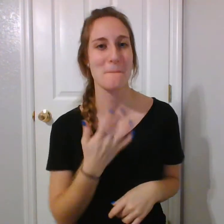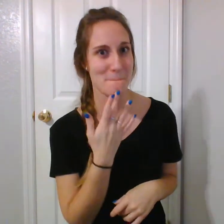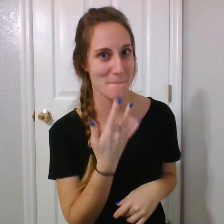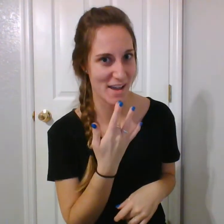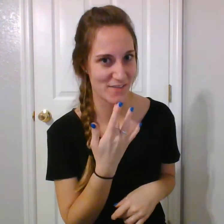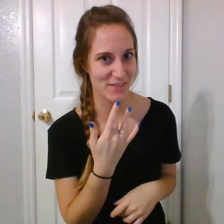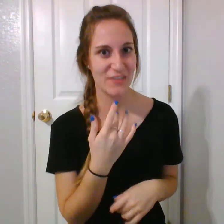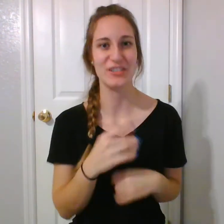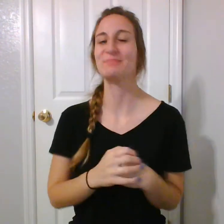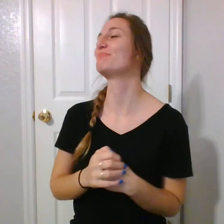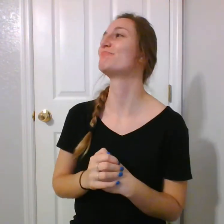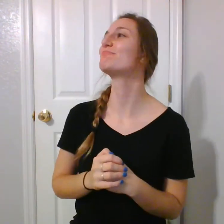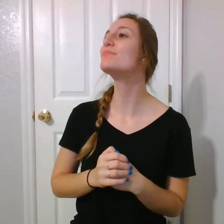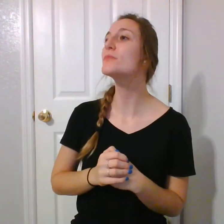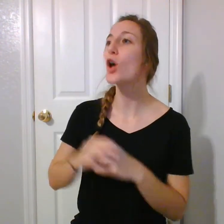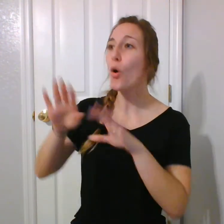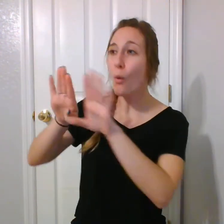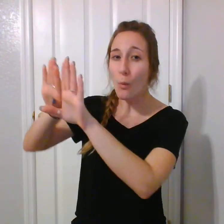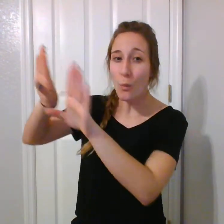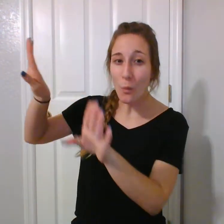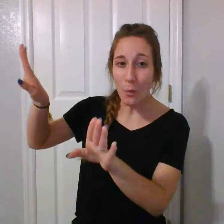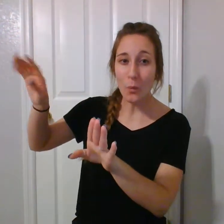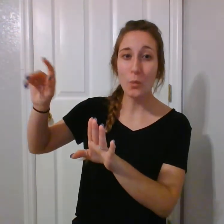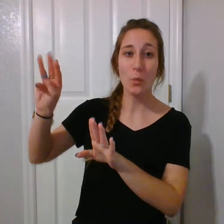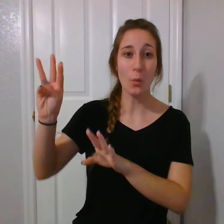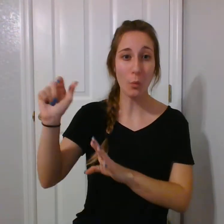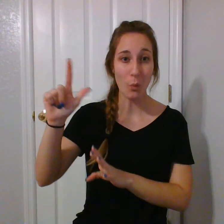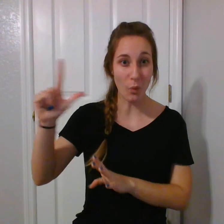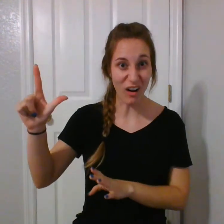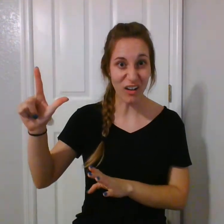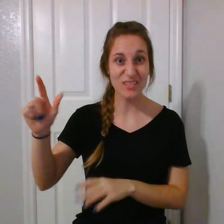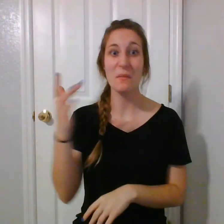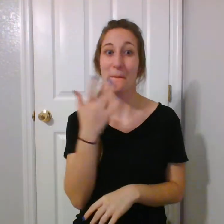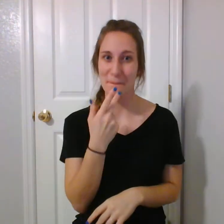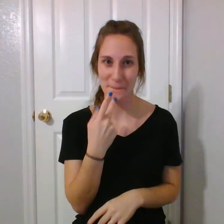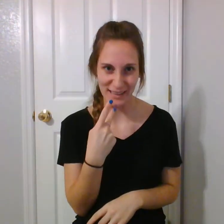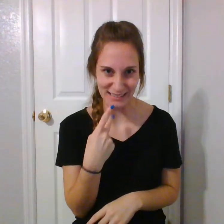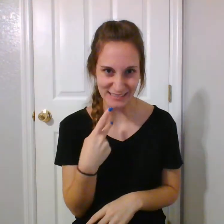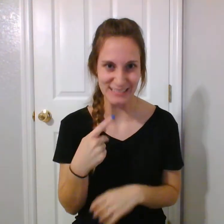gold hardware is really sweet with that, and her little vanity.